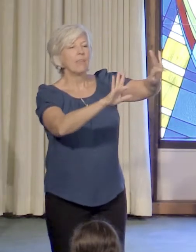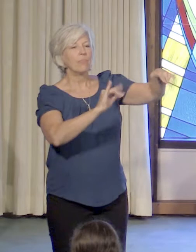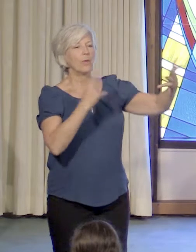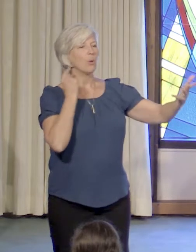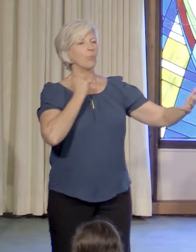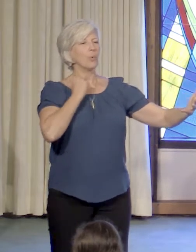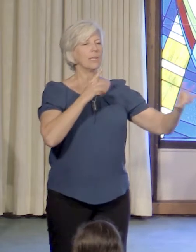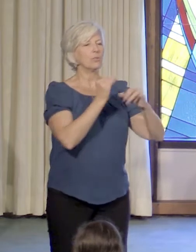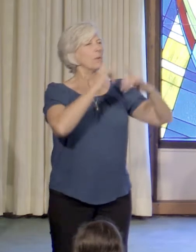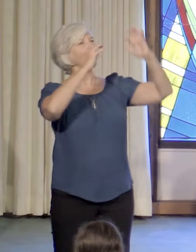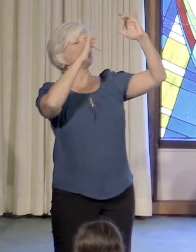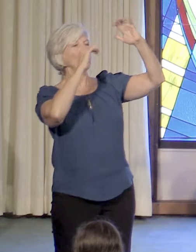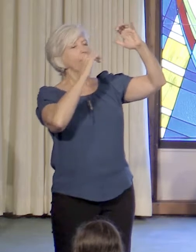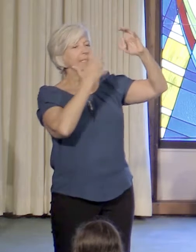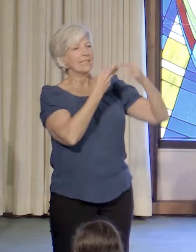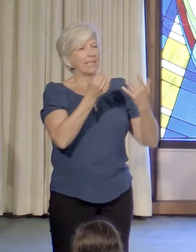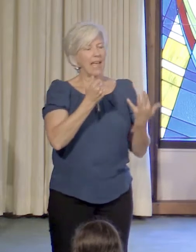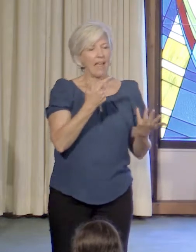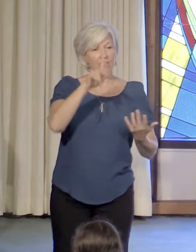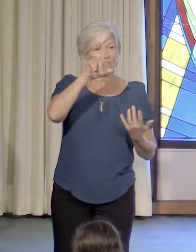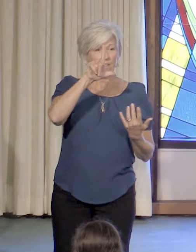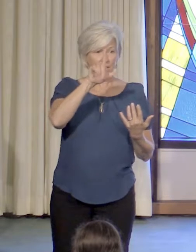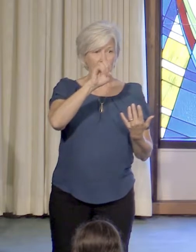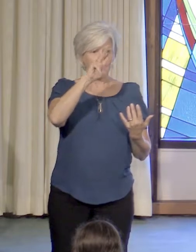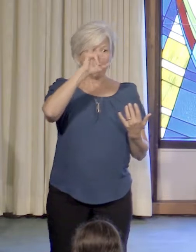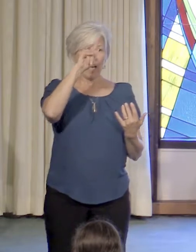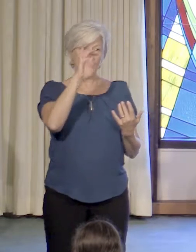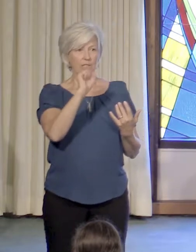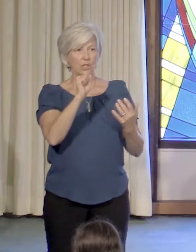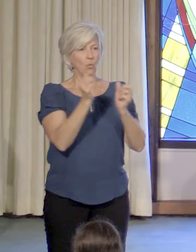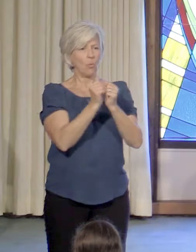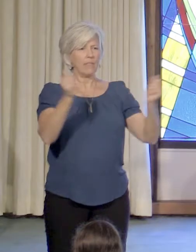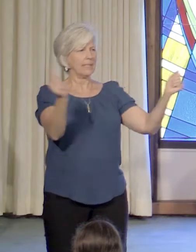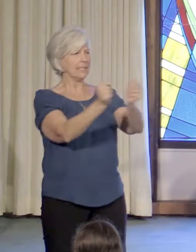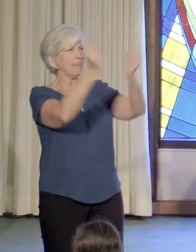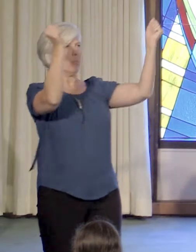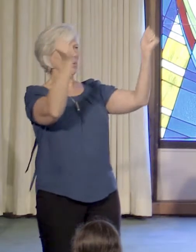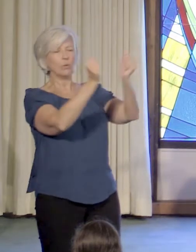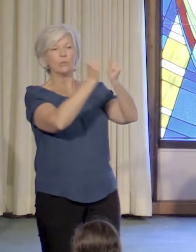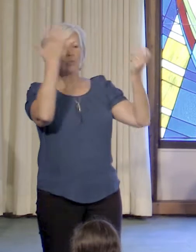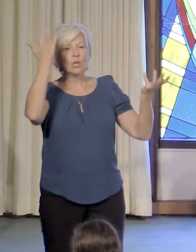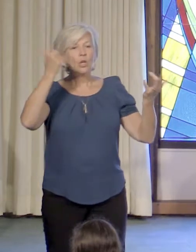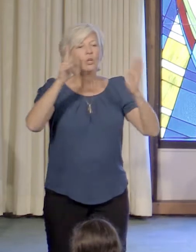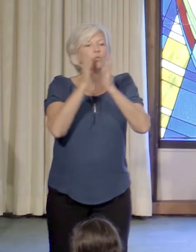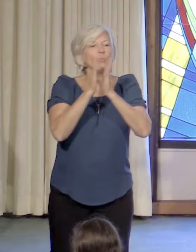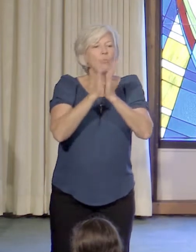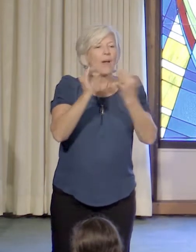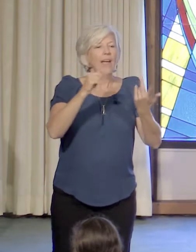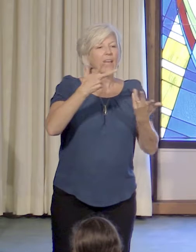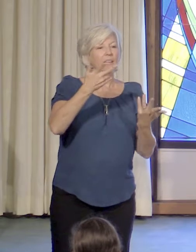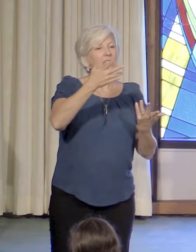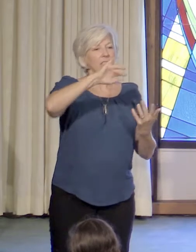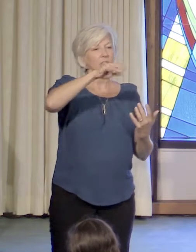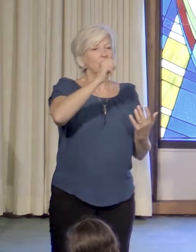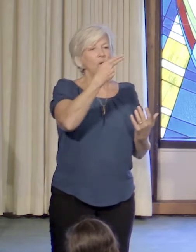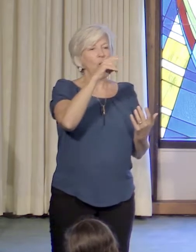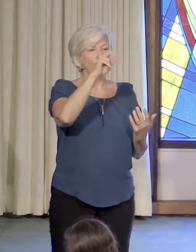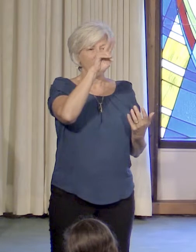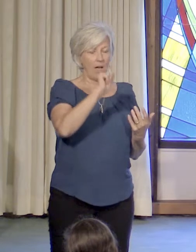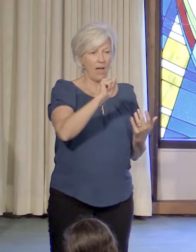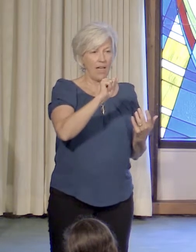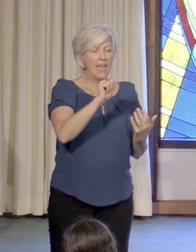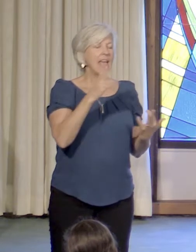Levites, the sons of Asaph, with cymbals, to praise Jehovah after the order of David, king of Israel.